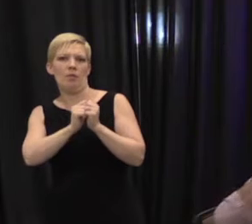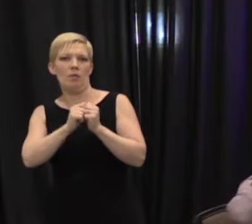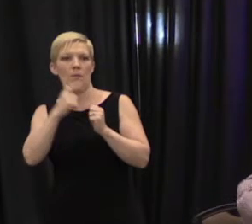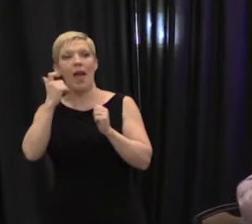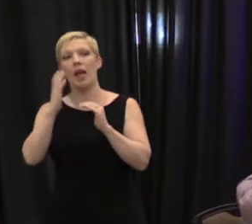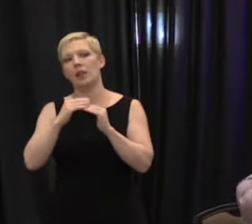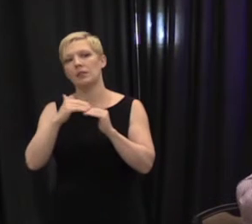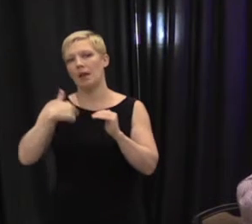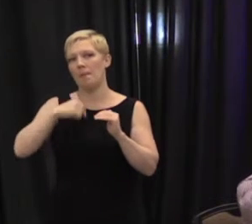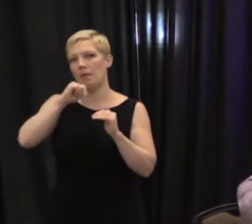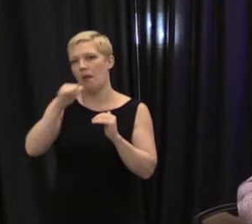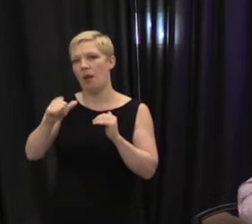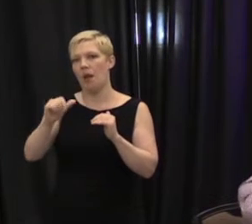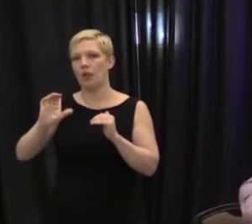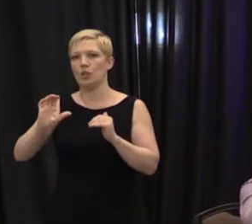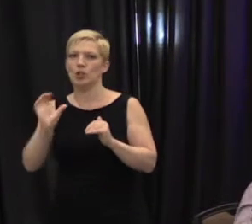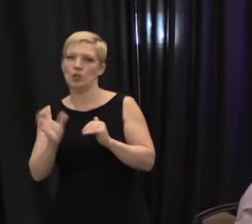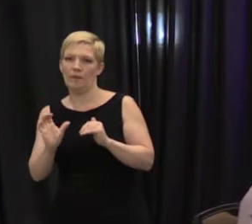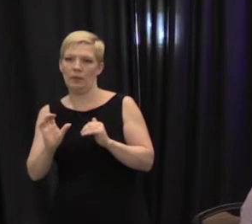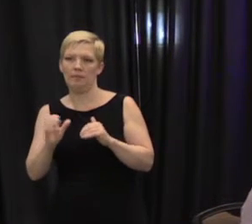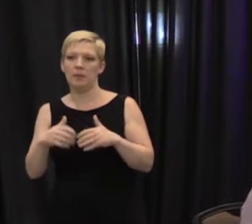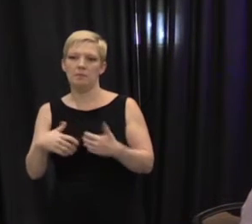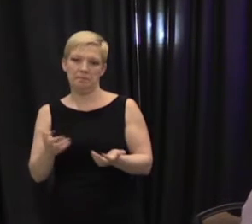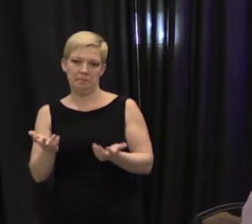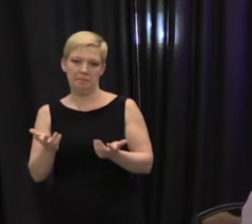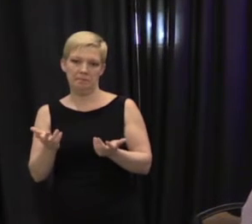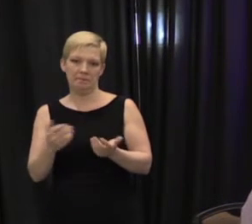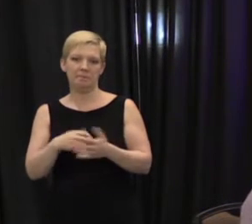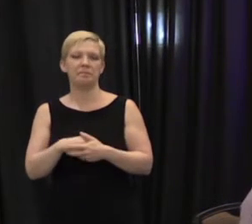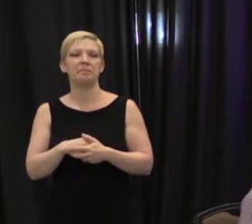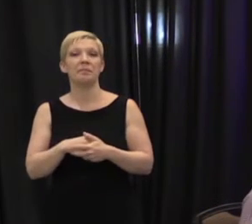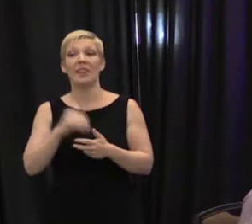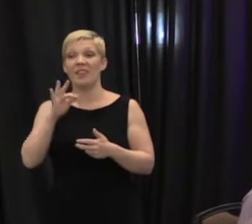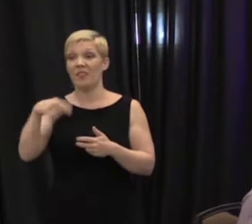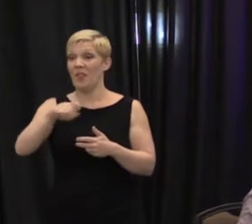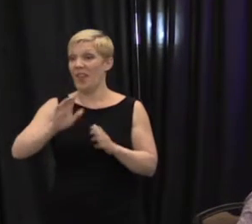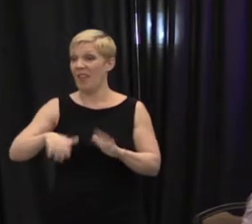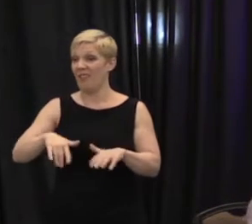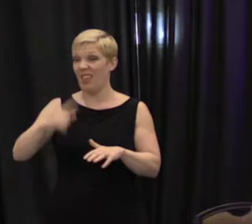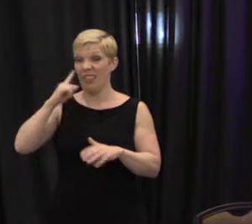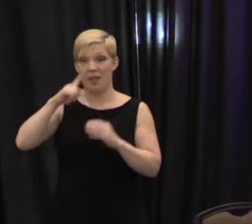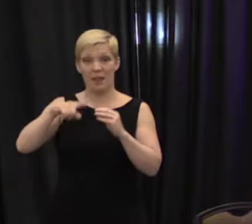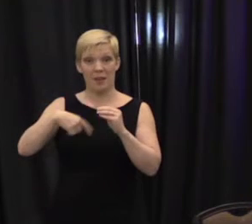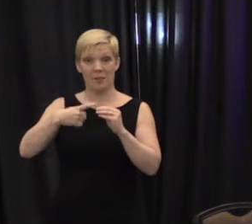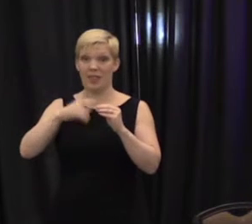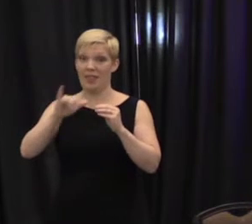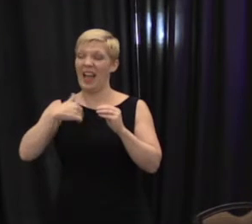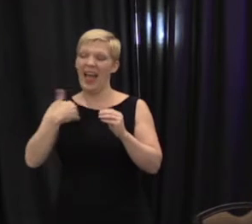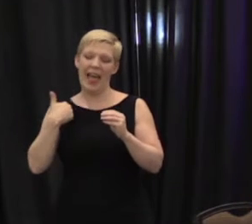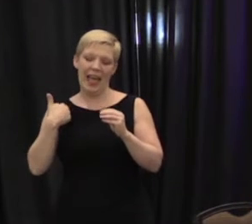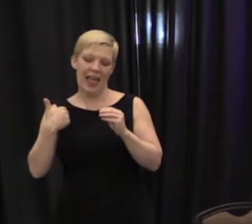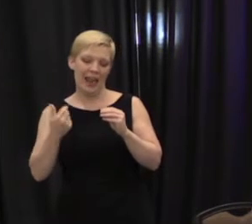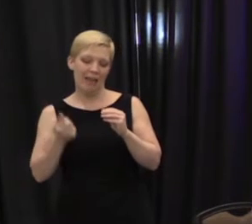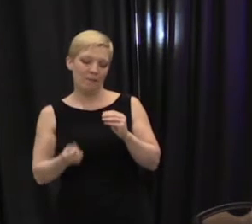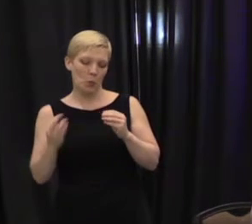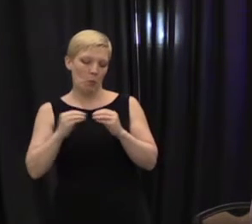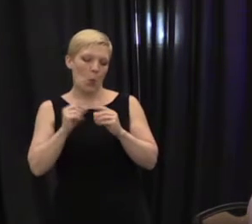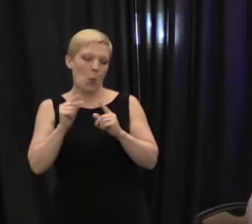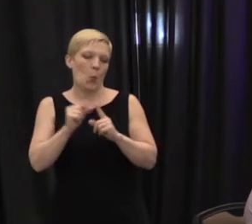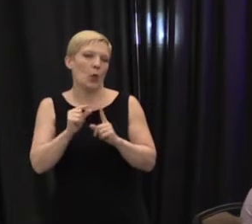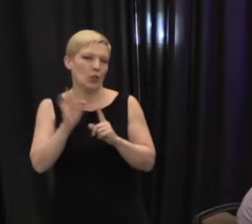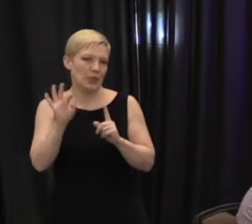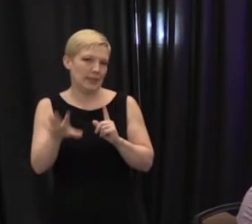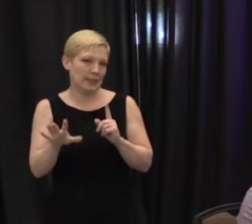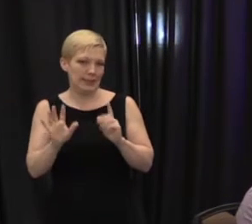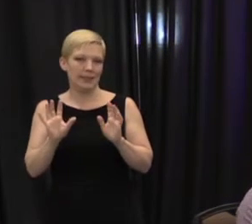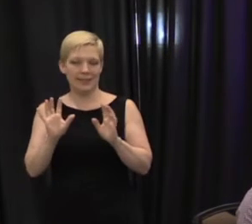conservative. And, if you haven't figured out by now, I said a couple more words, but I